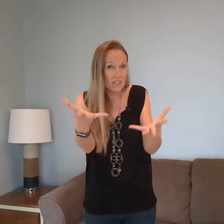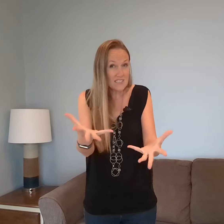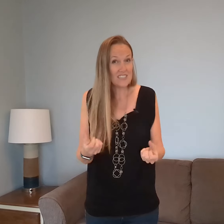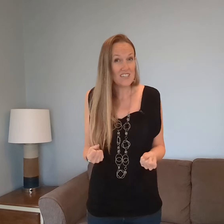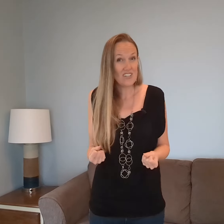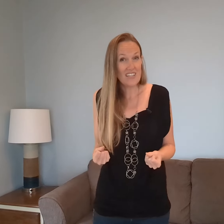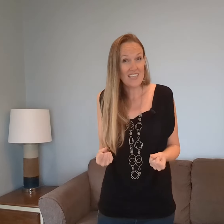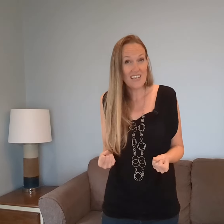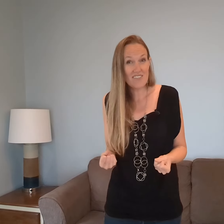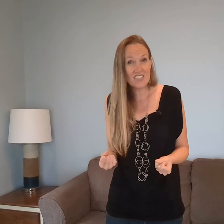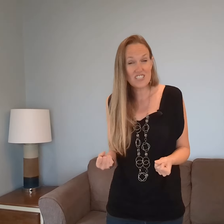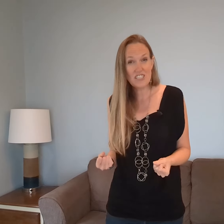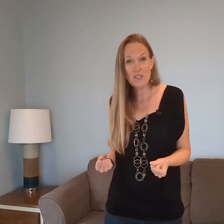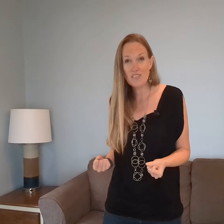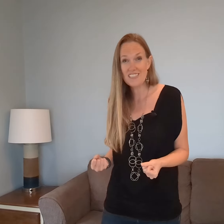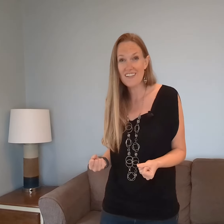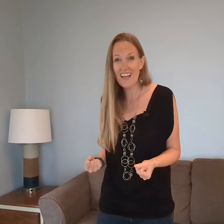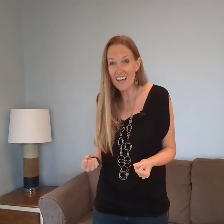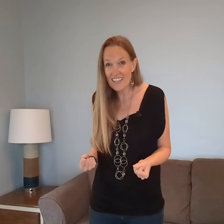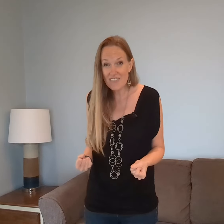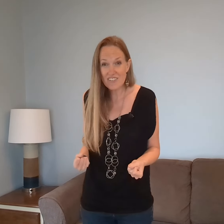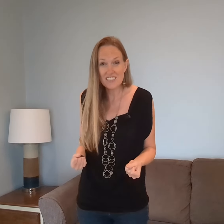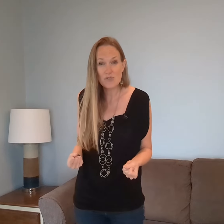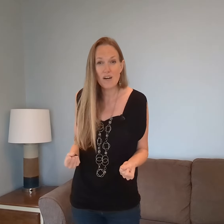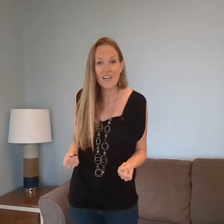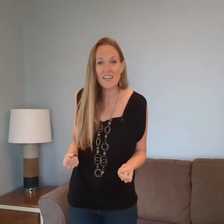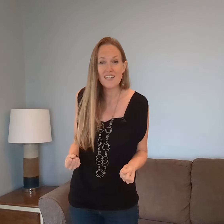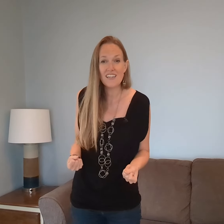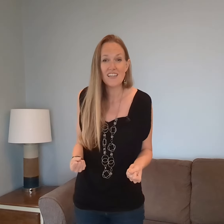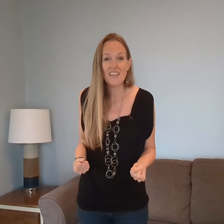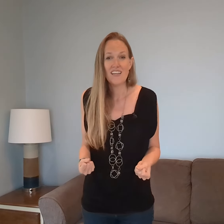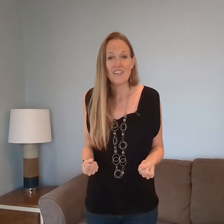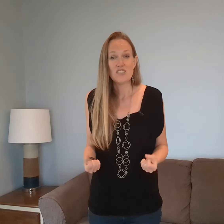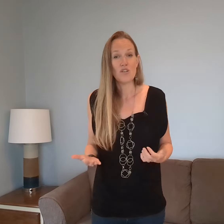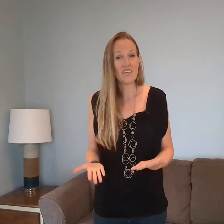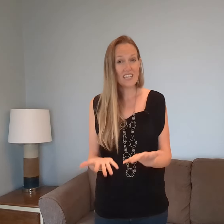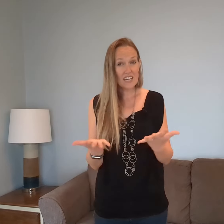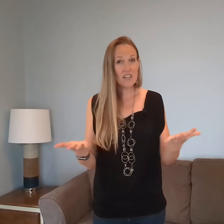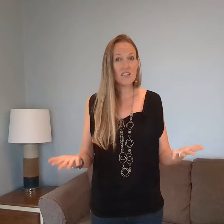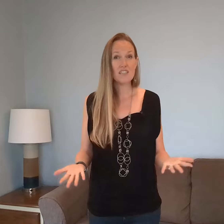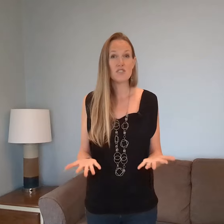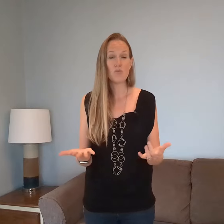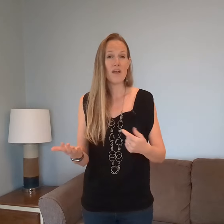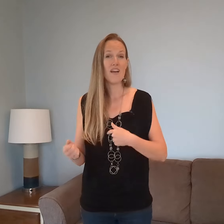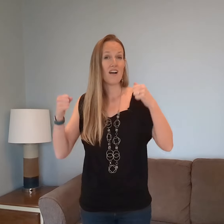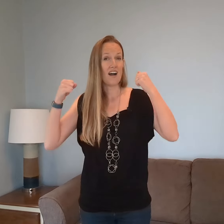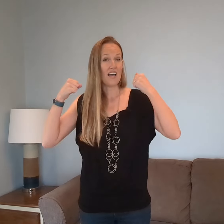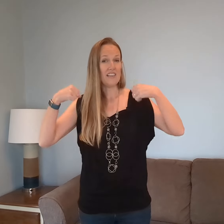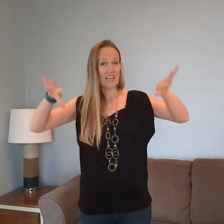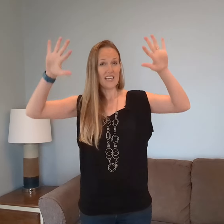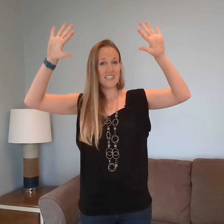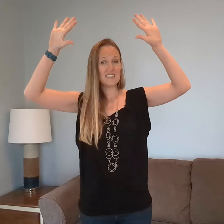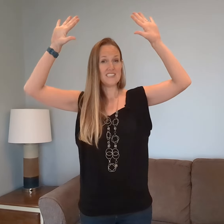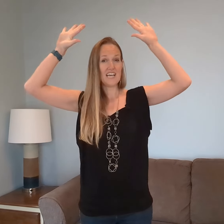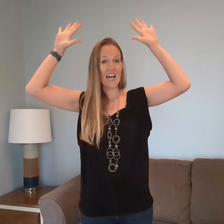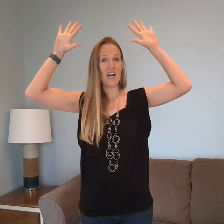want to. And then that verse two, which is a lot like verse one. So here is where I lay it